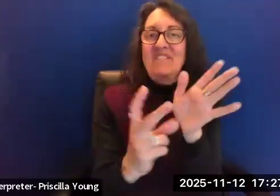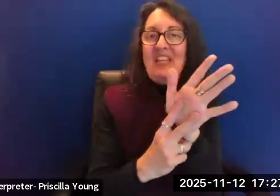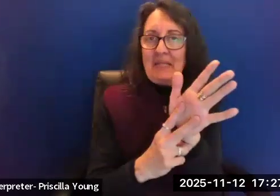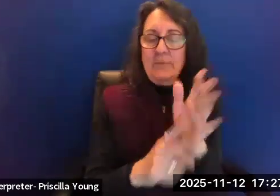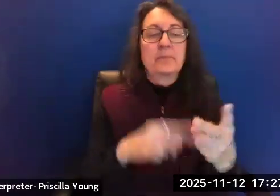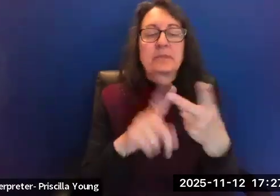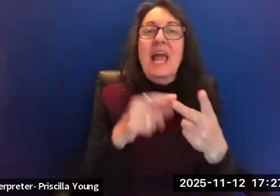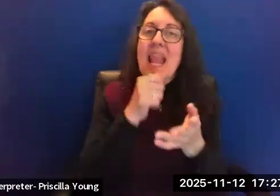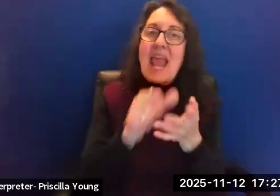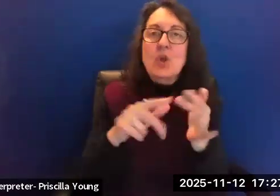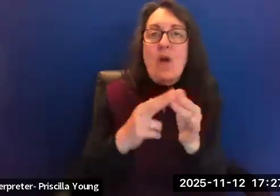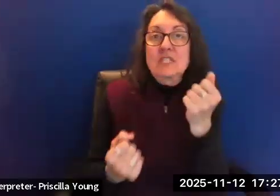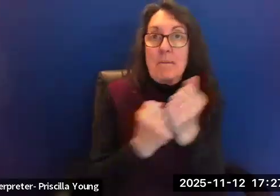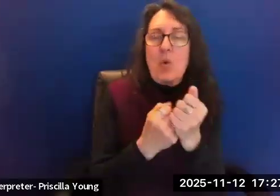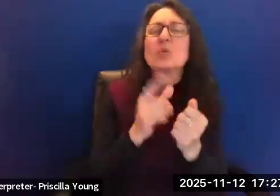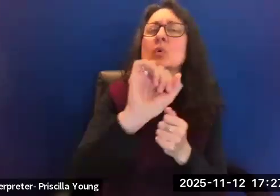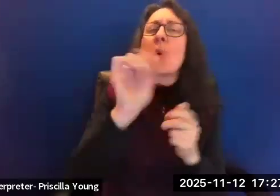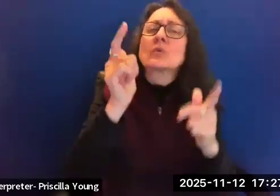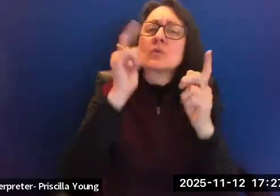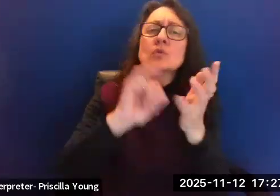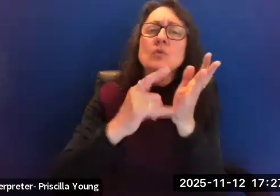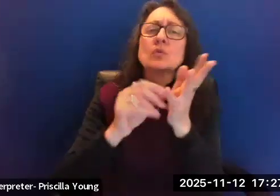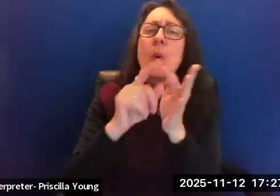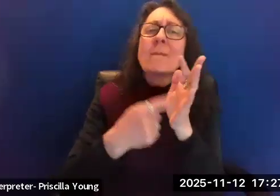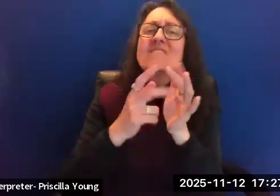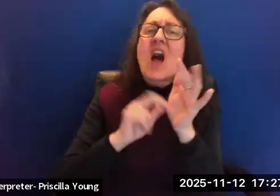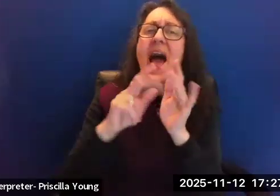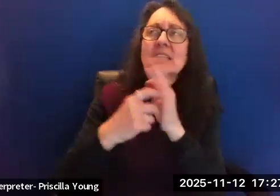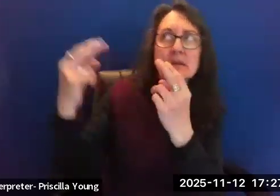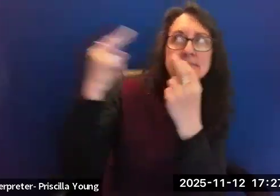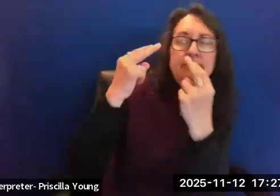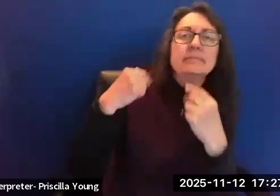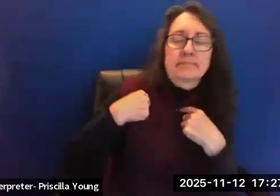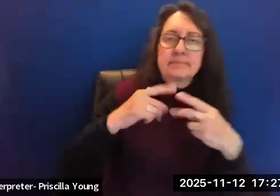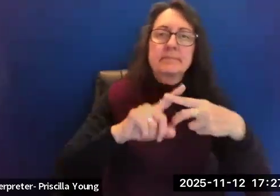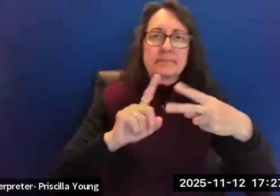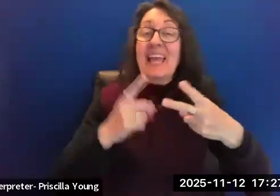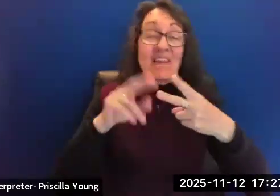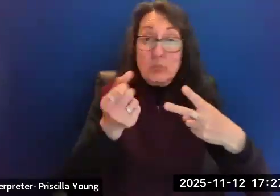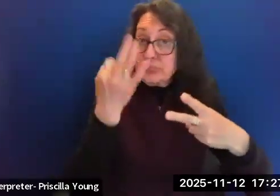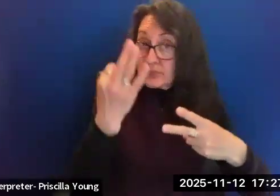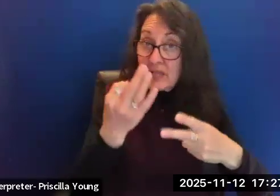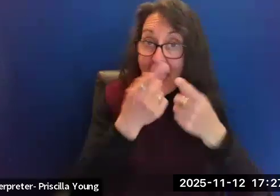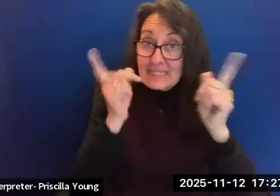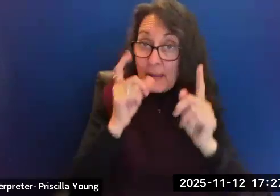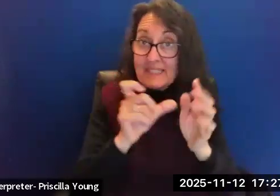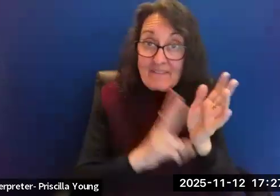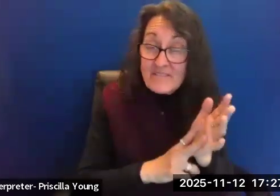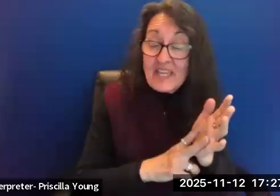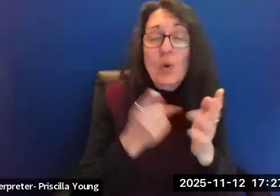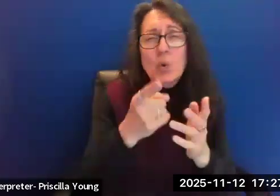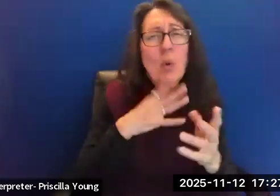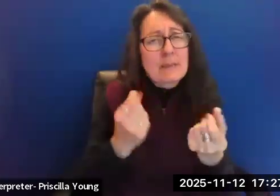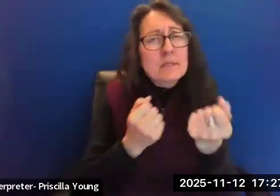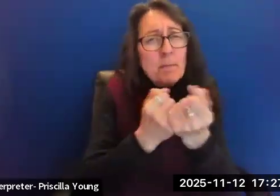supervisor. If you don't have an academic CV or you want some support in updating your current one,